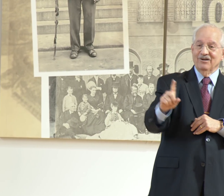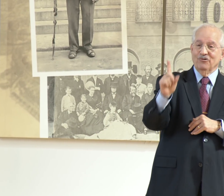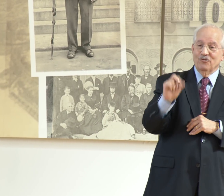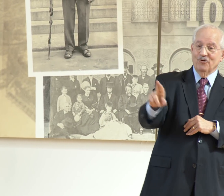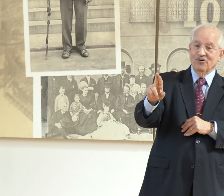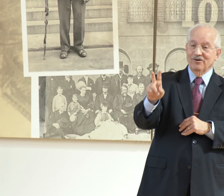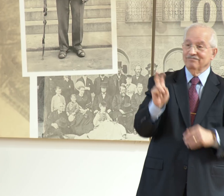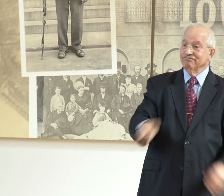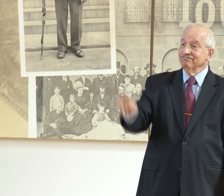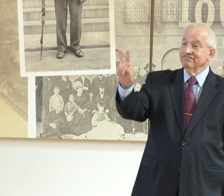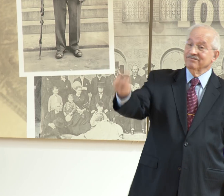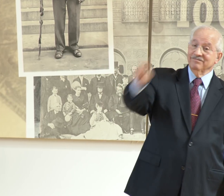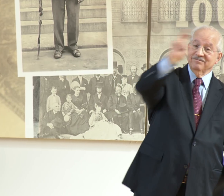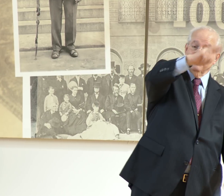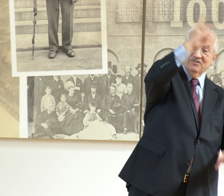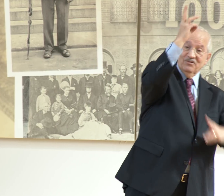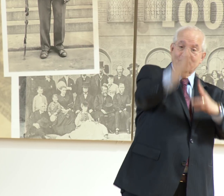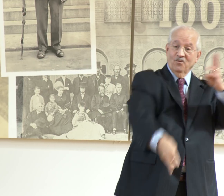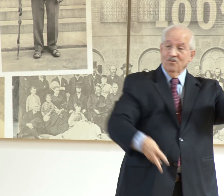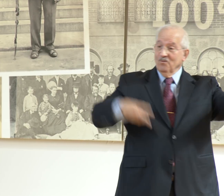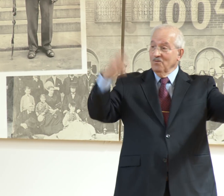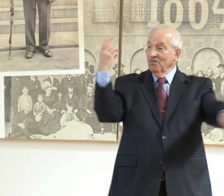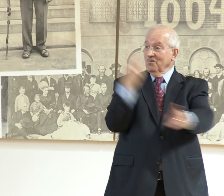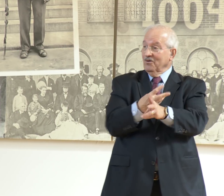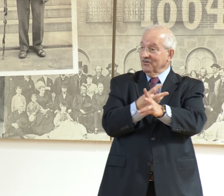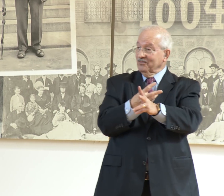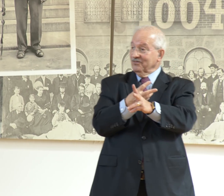Bernard Bragg became an ambassador,